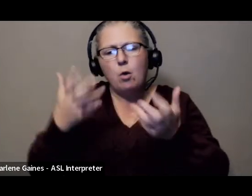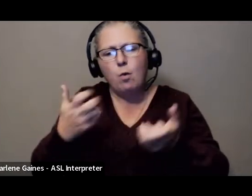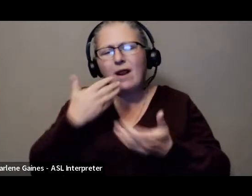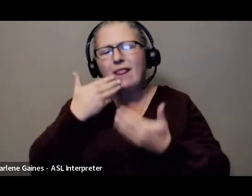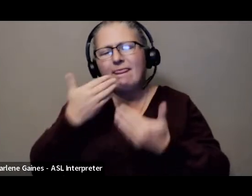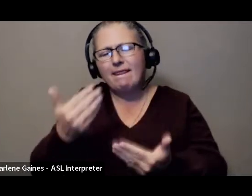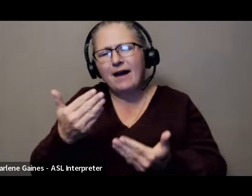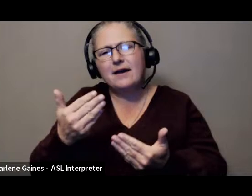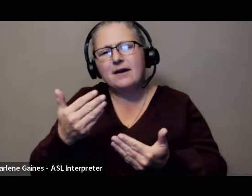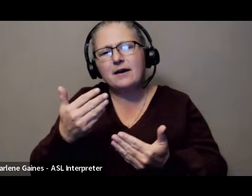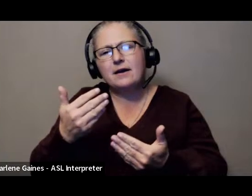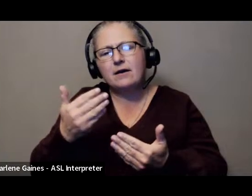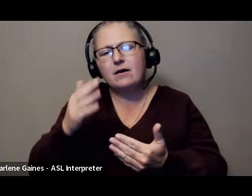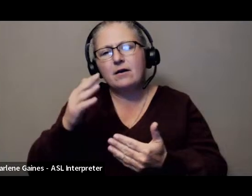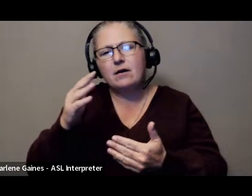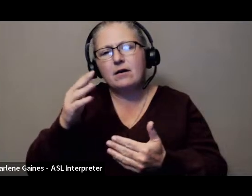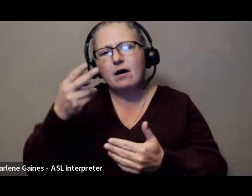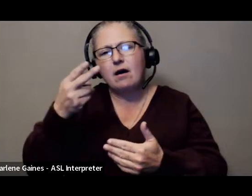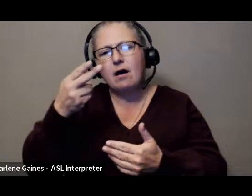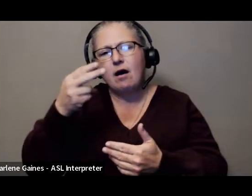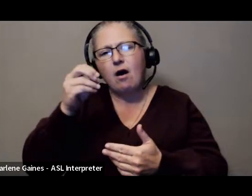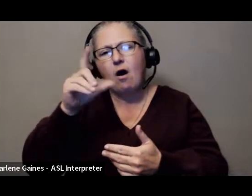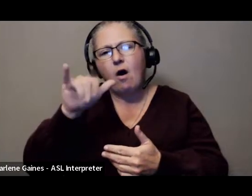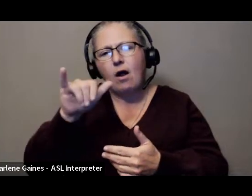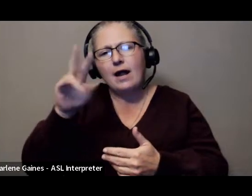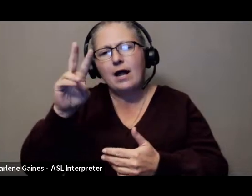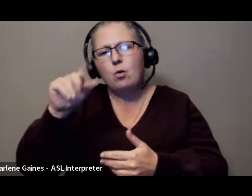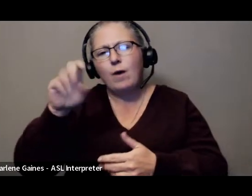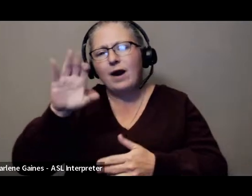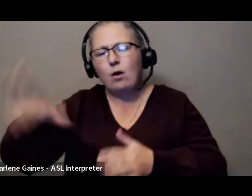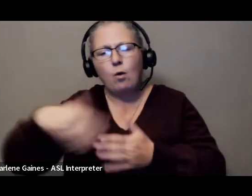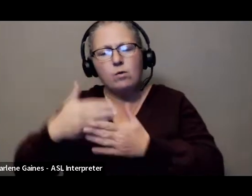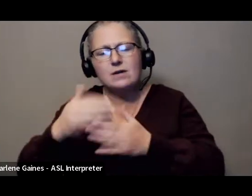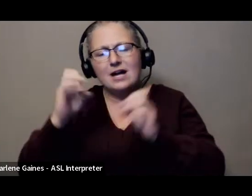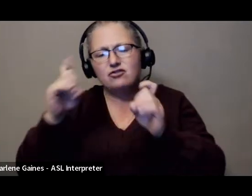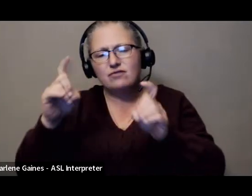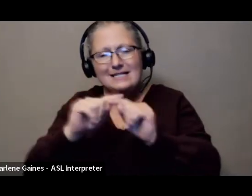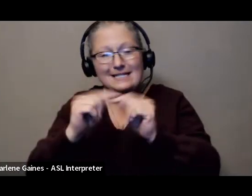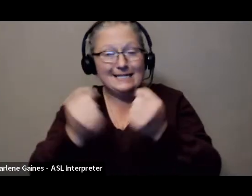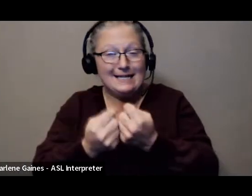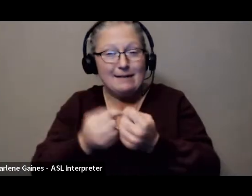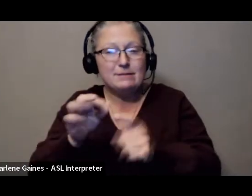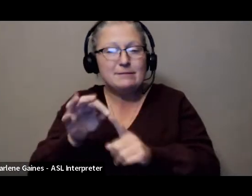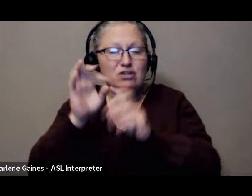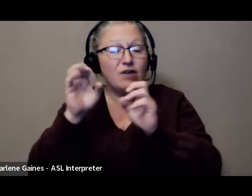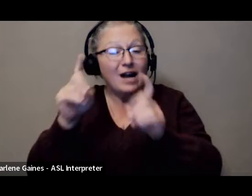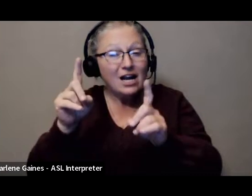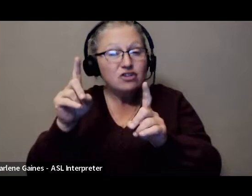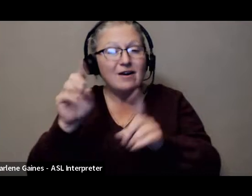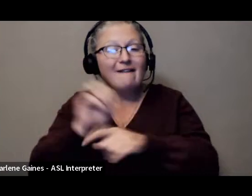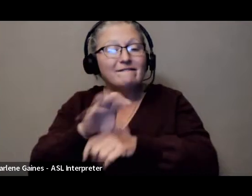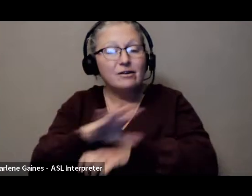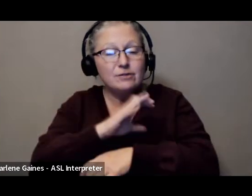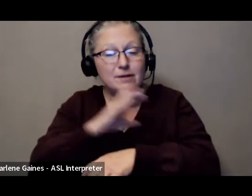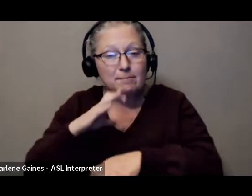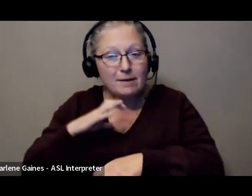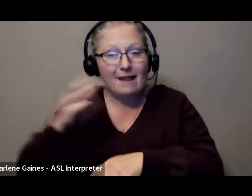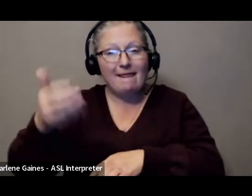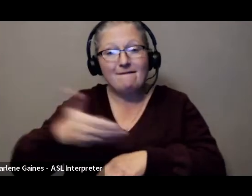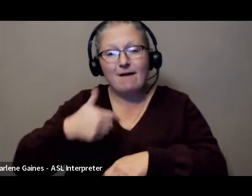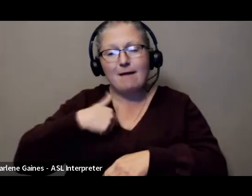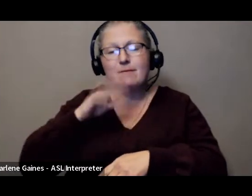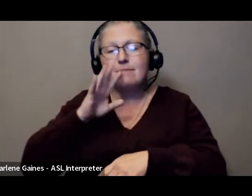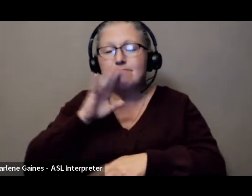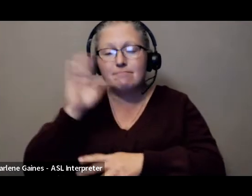thank Holly Wade and her entire special education team for the Special Education Advisory Committee. They invited me to